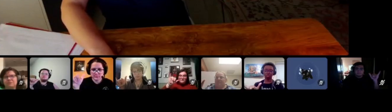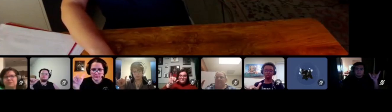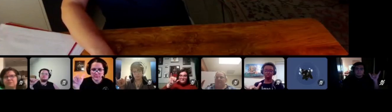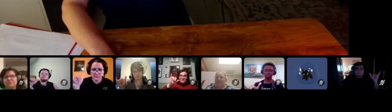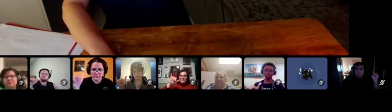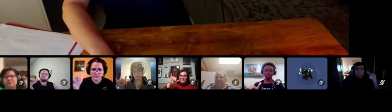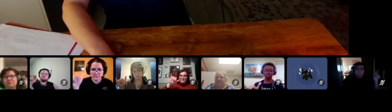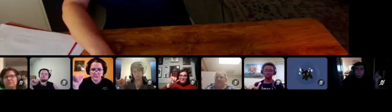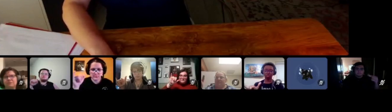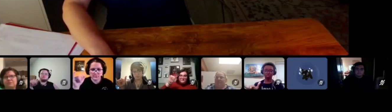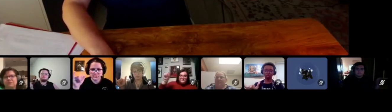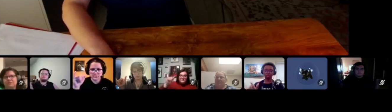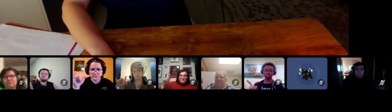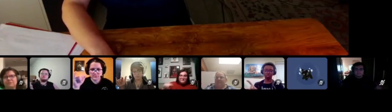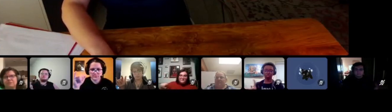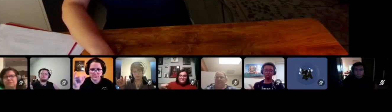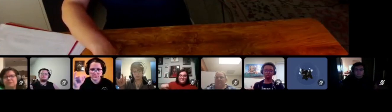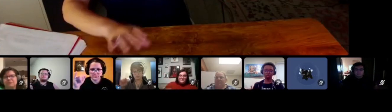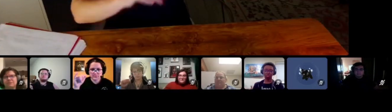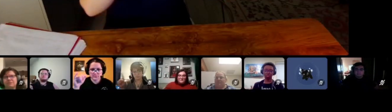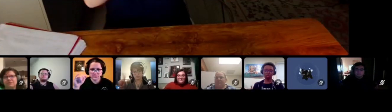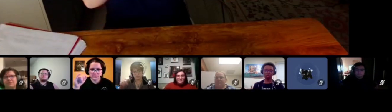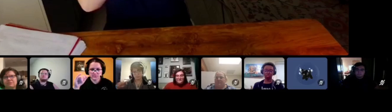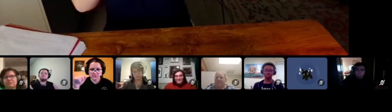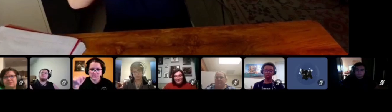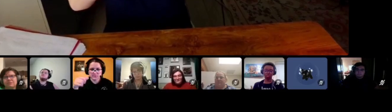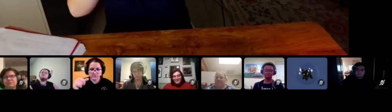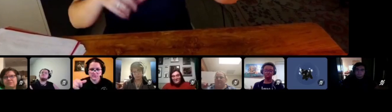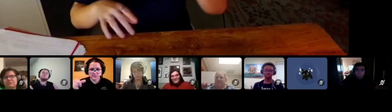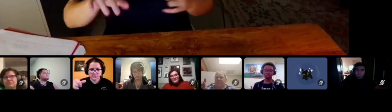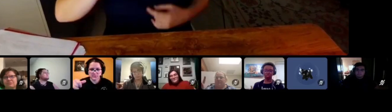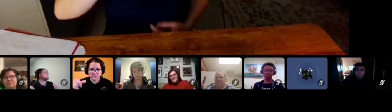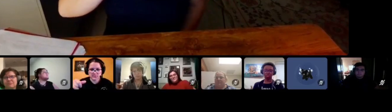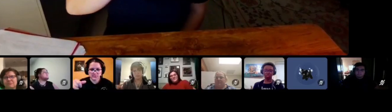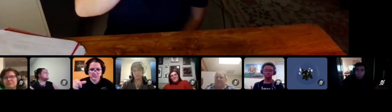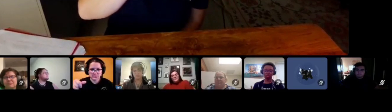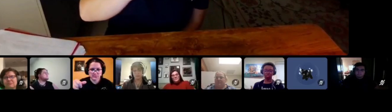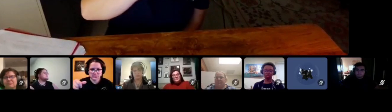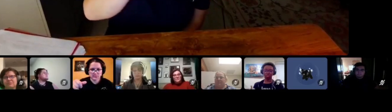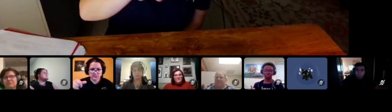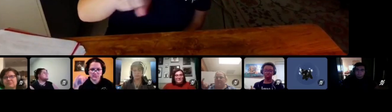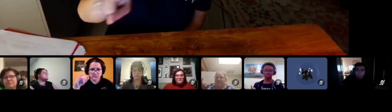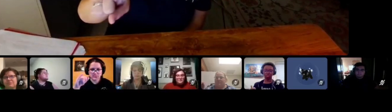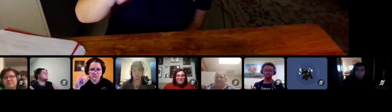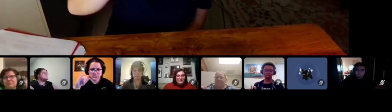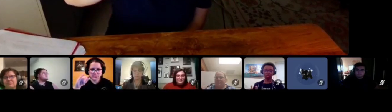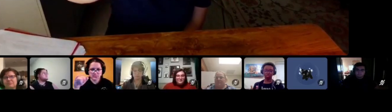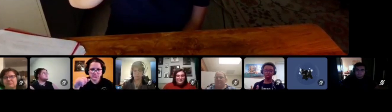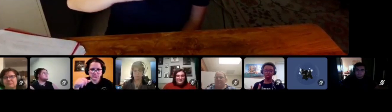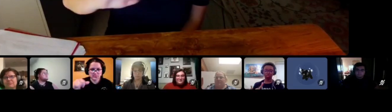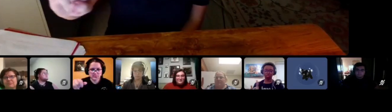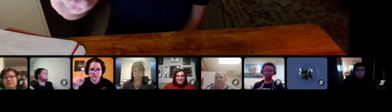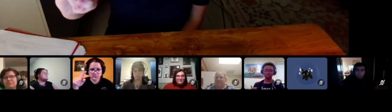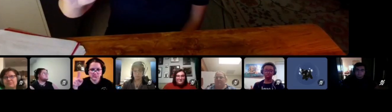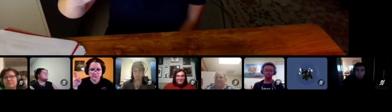And Z. You can either use your pinky or your pointer finger for this. So Z or Z. I've seen